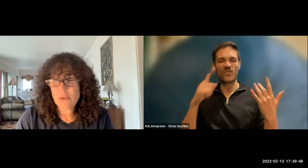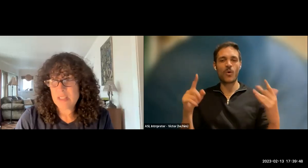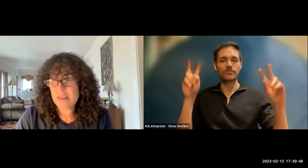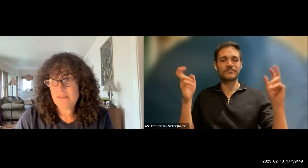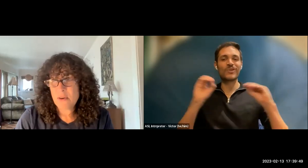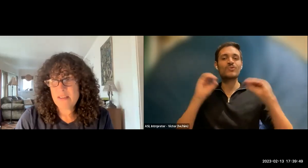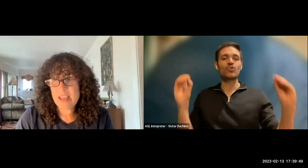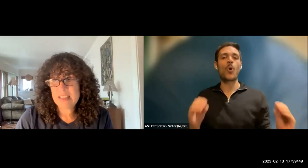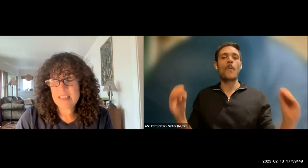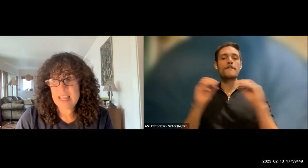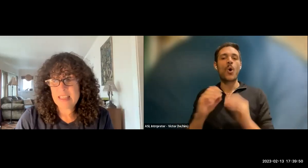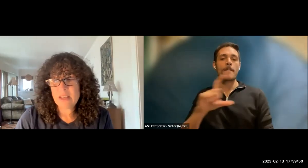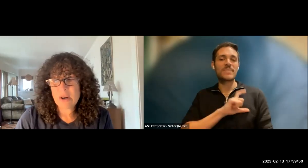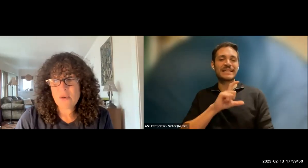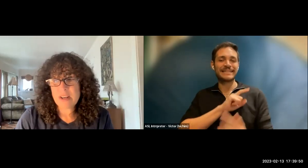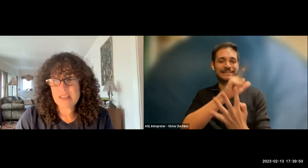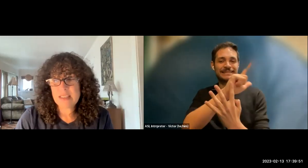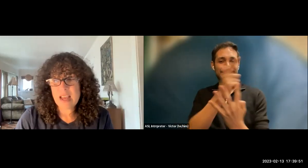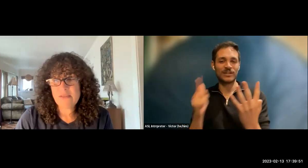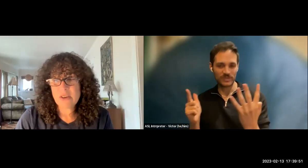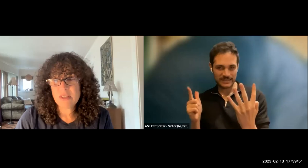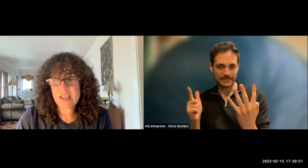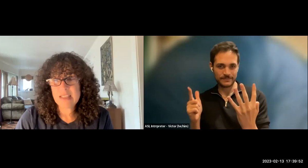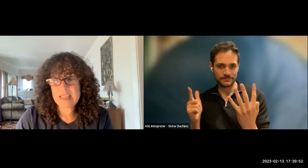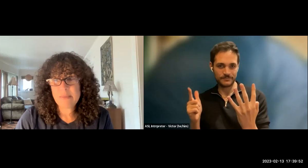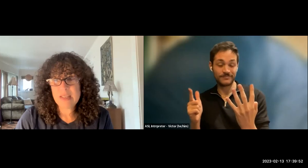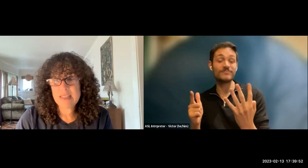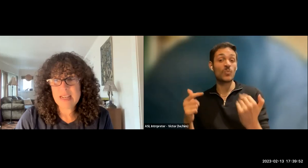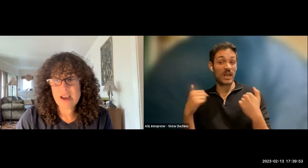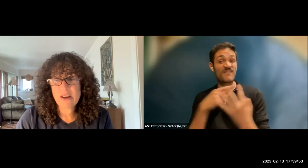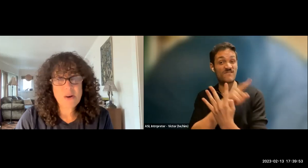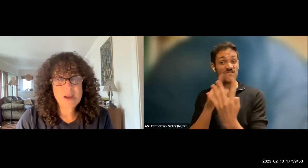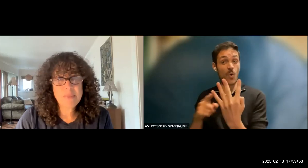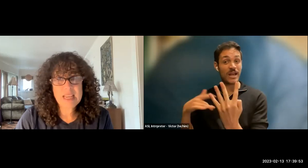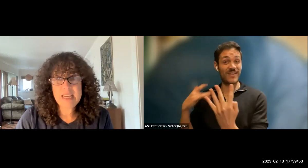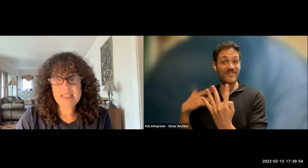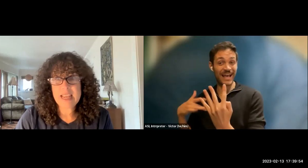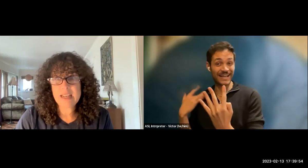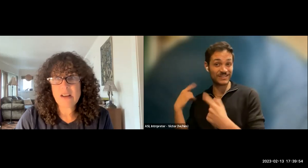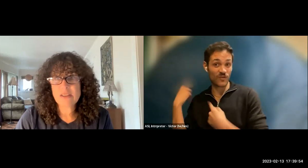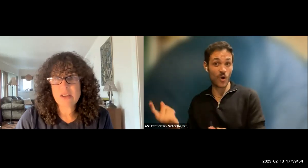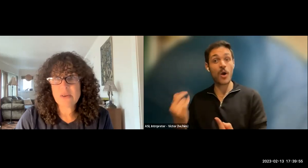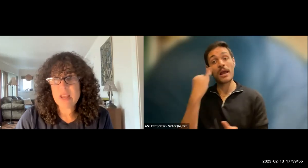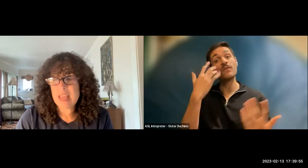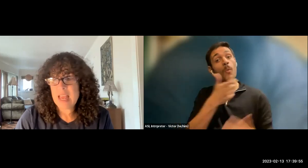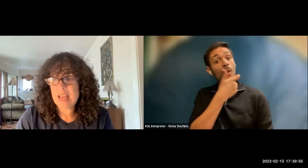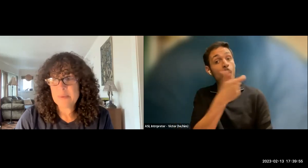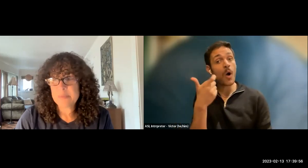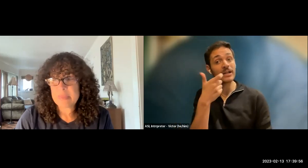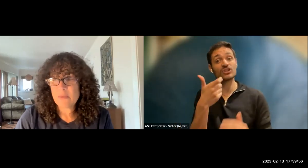have hosted 4 events, and the recordings of those events can be seen on our website and